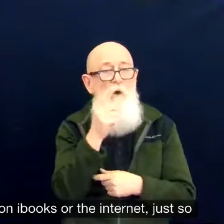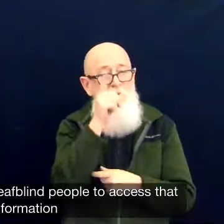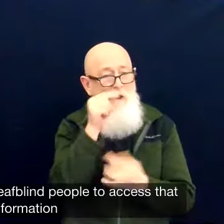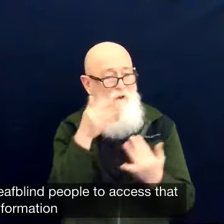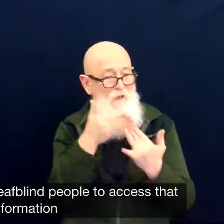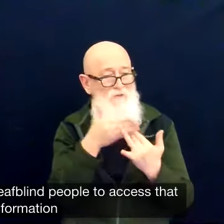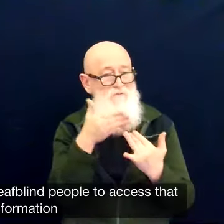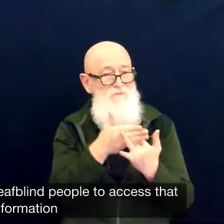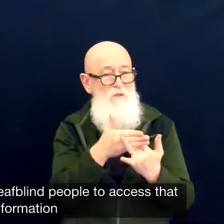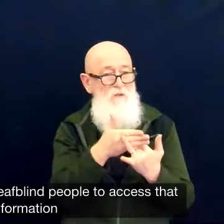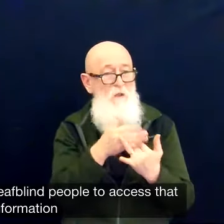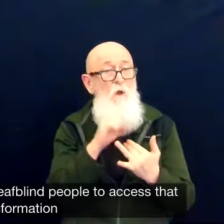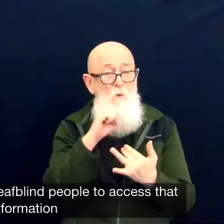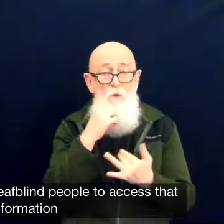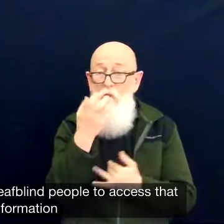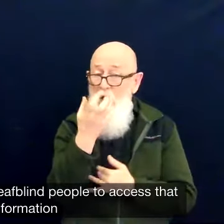a bookmark